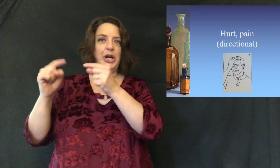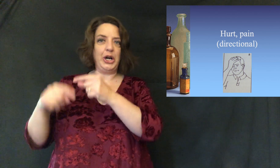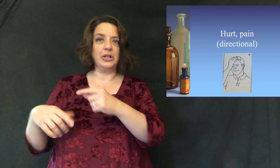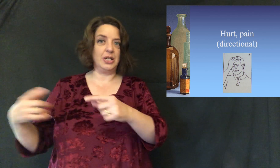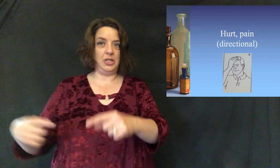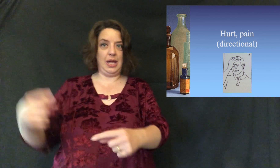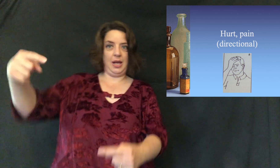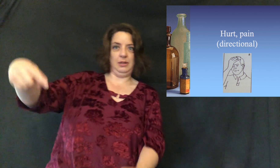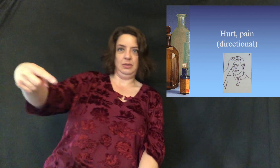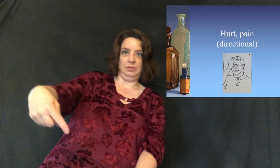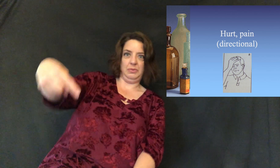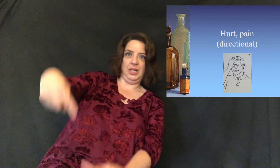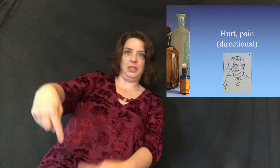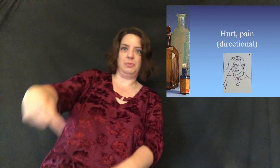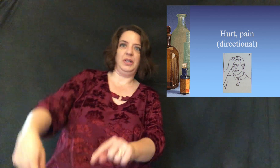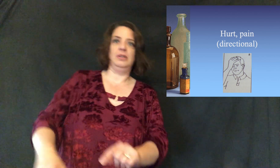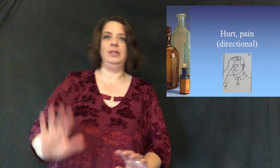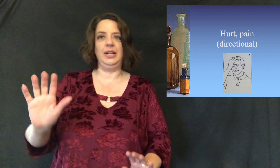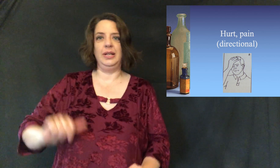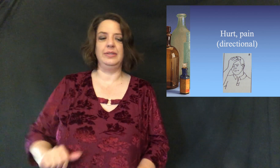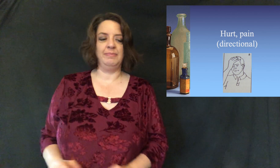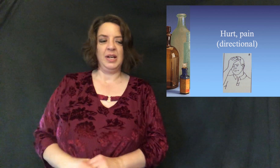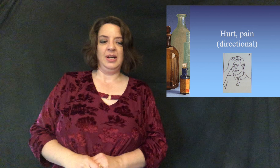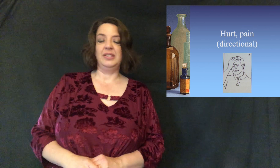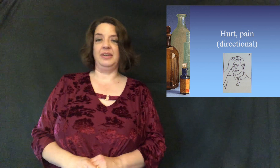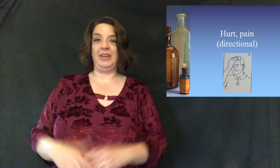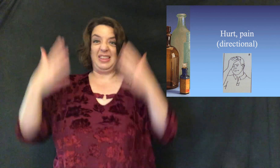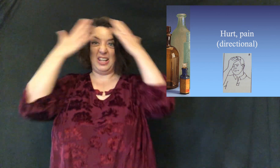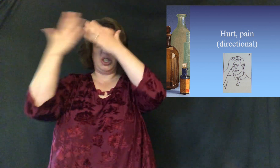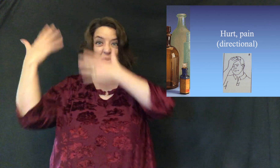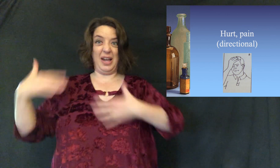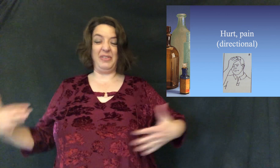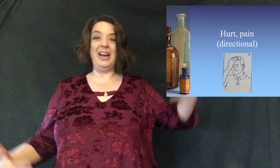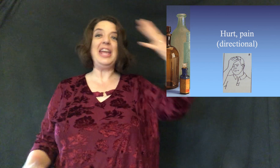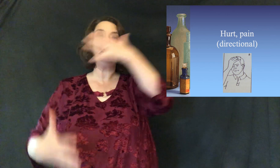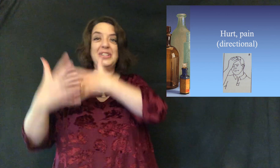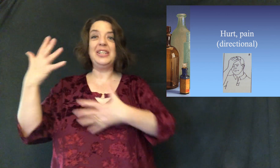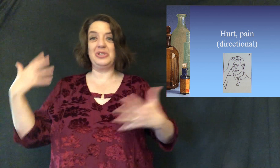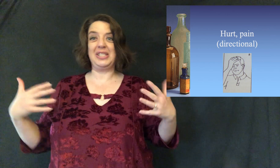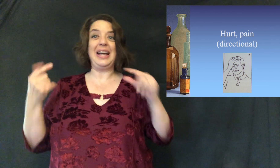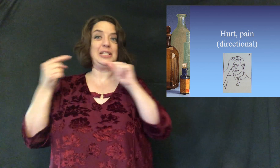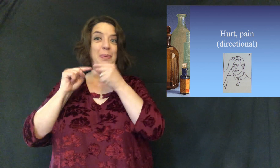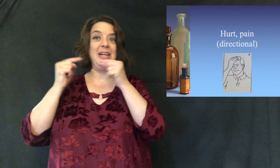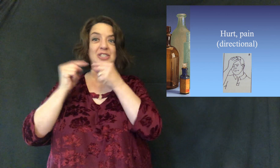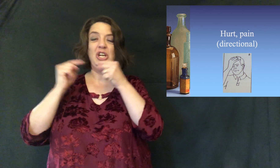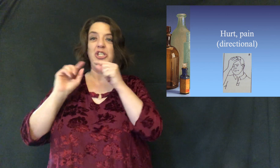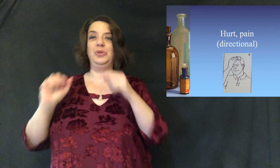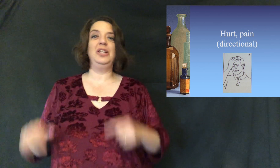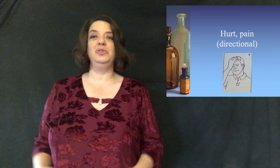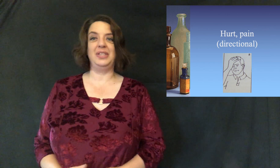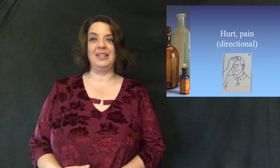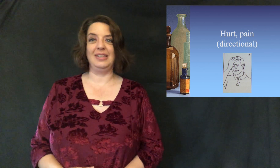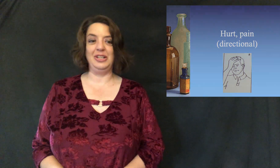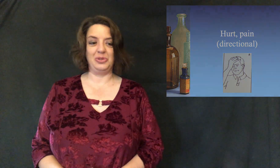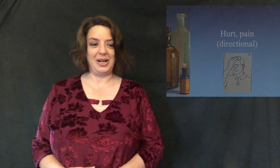hurt because you can't reach where your knee is, stuff like that. So kind of, if it's in your sign space, you can use that sign